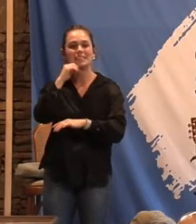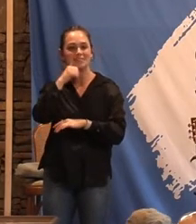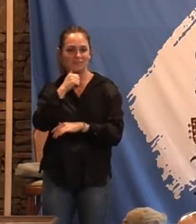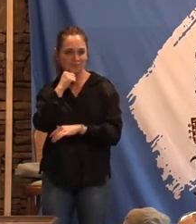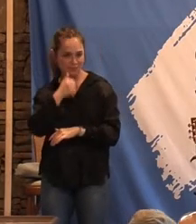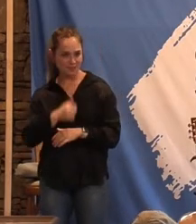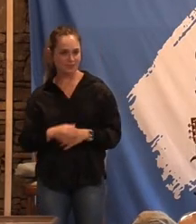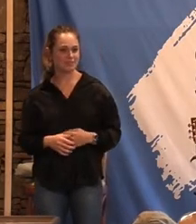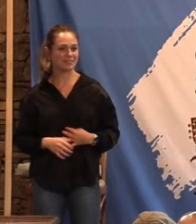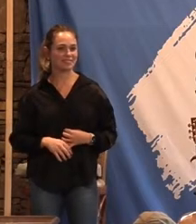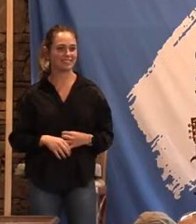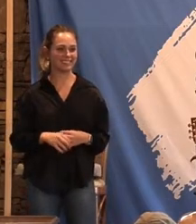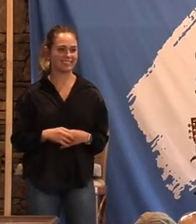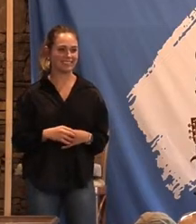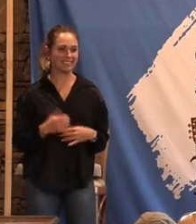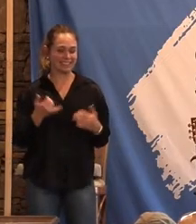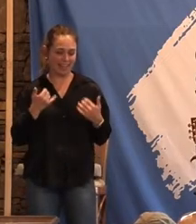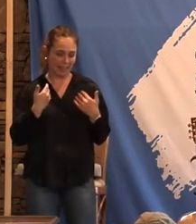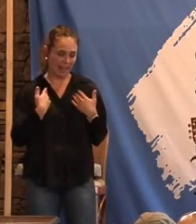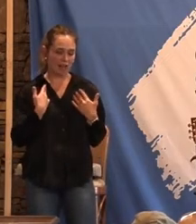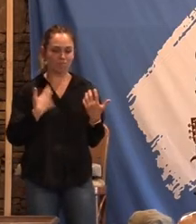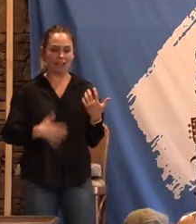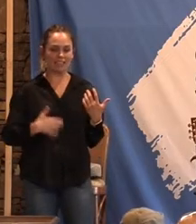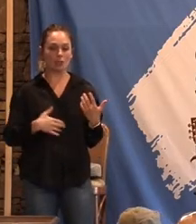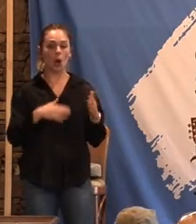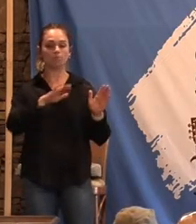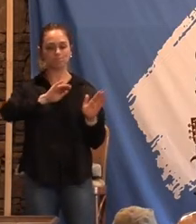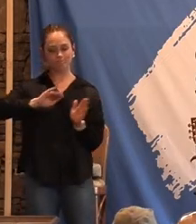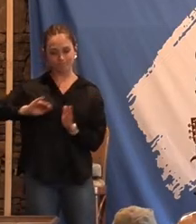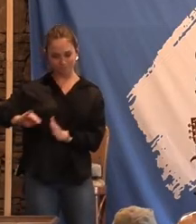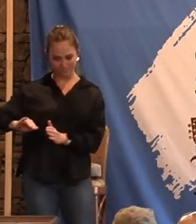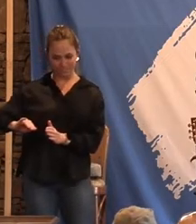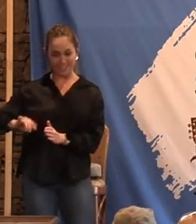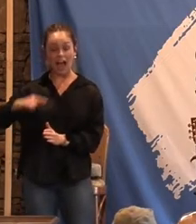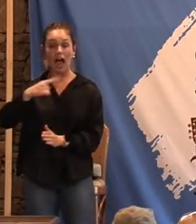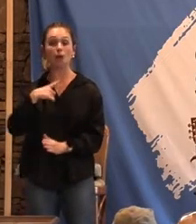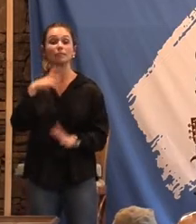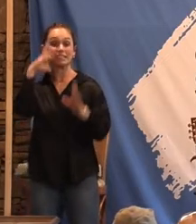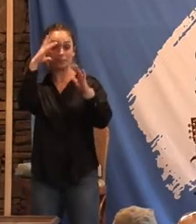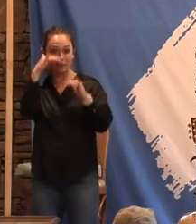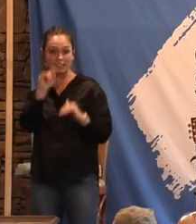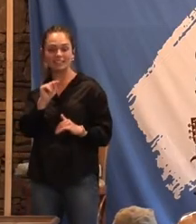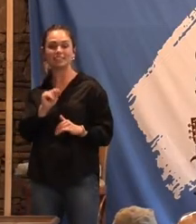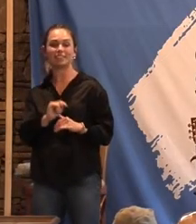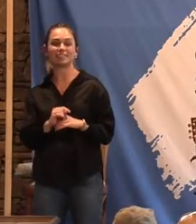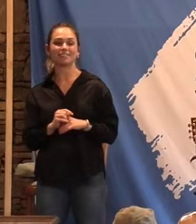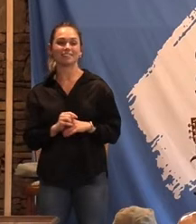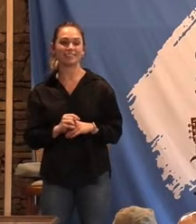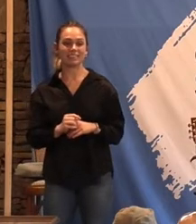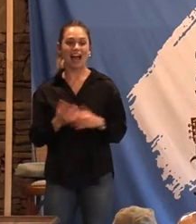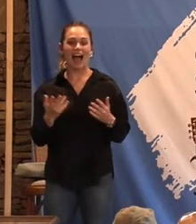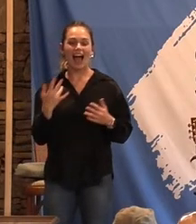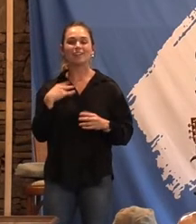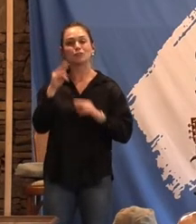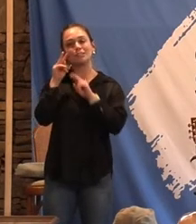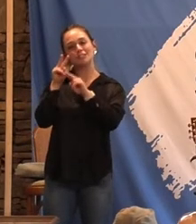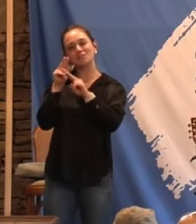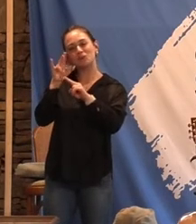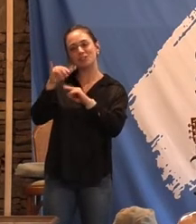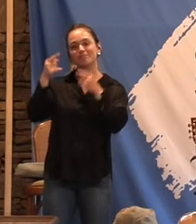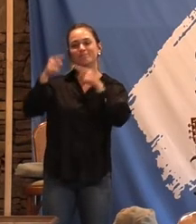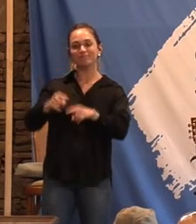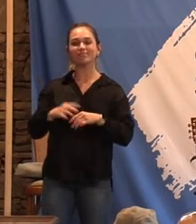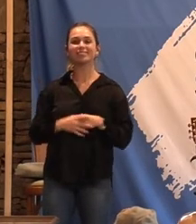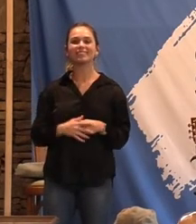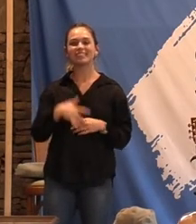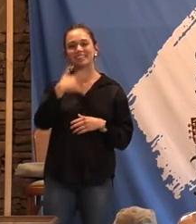day. And now that I had my guitar out of the way and I was expecting it, I actually looked forward to it.